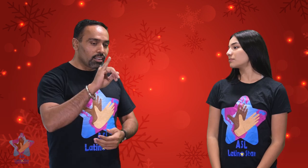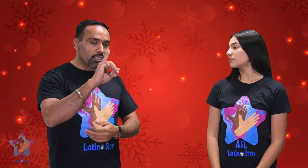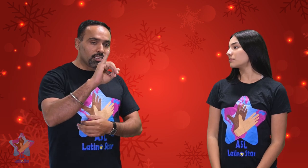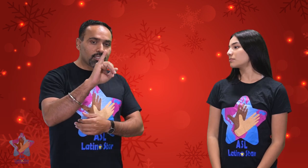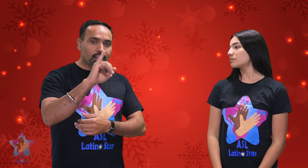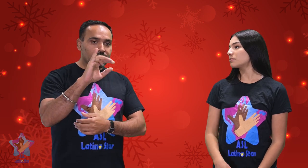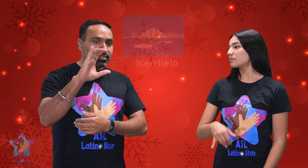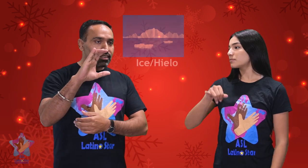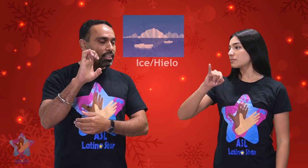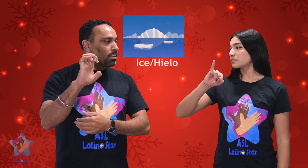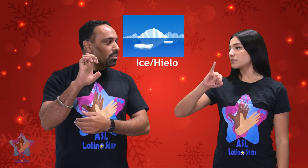like this, I-C-E.